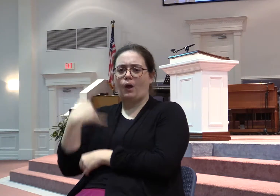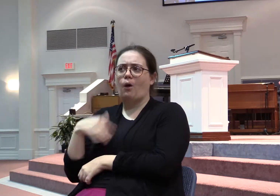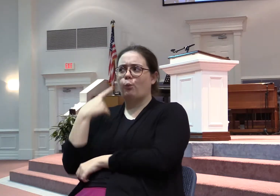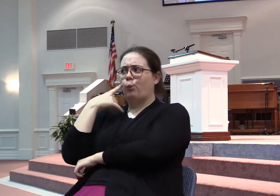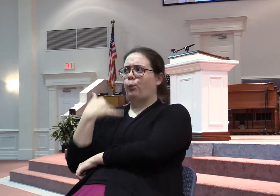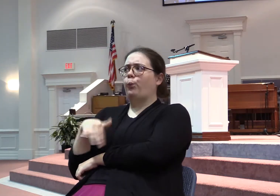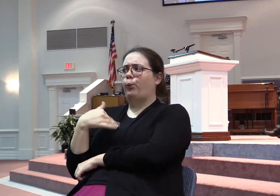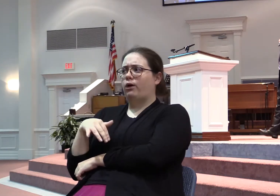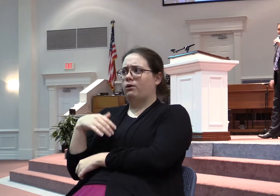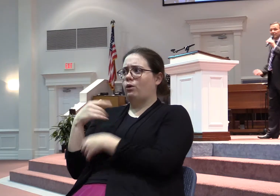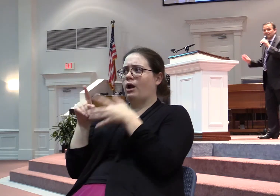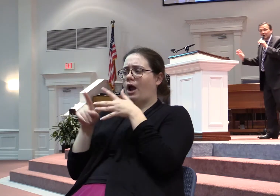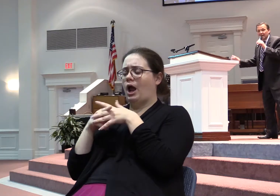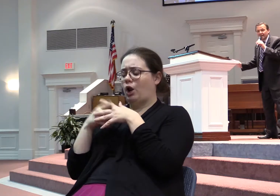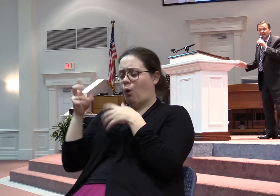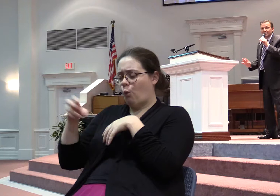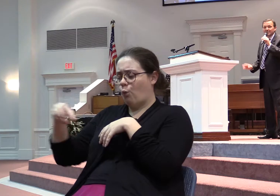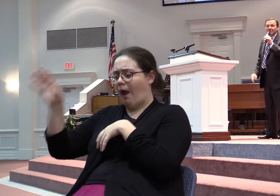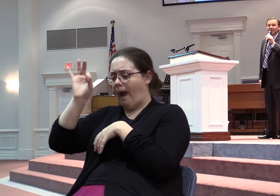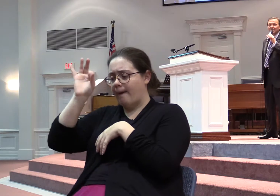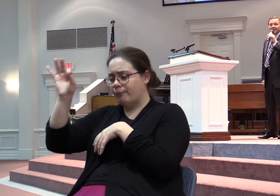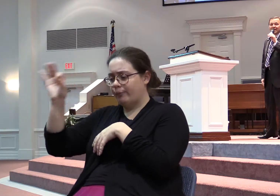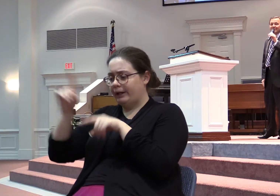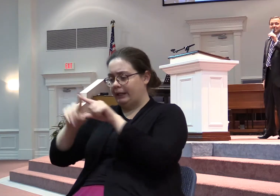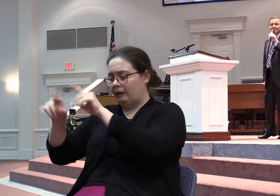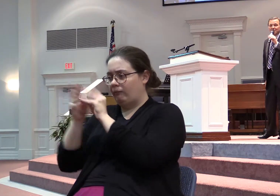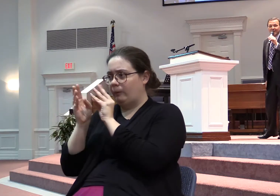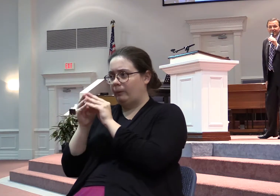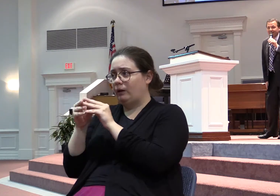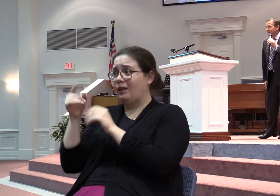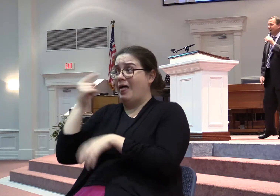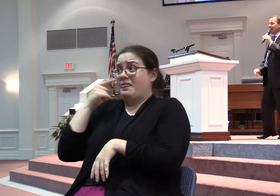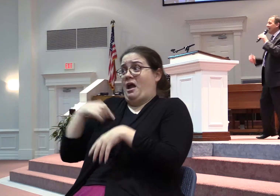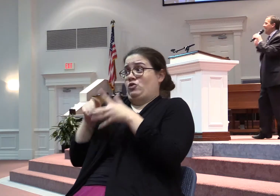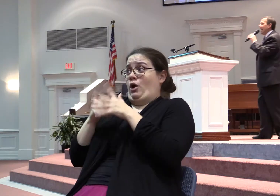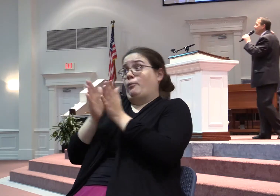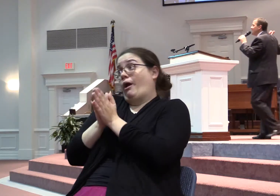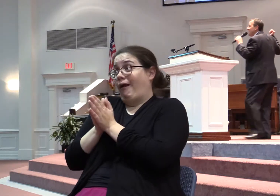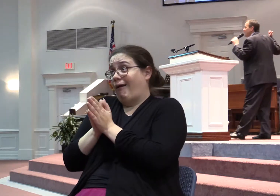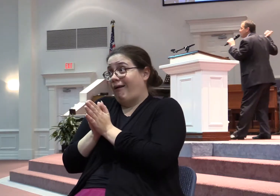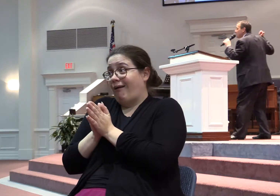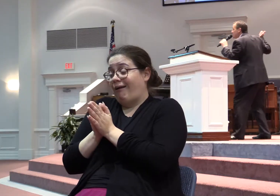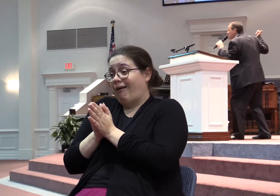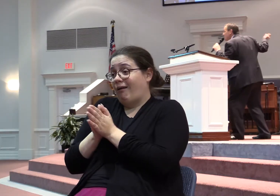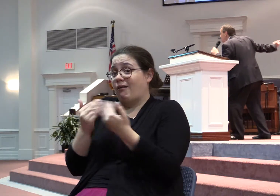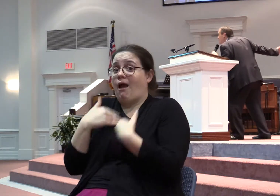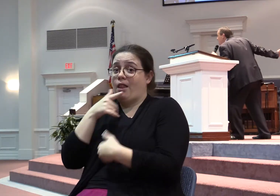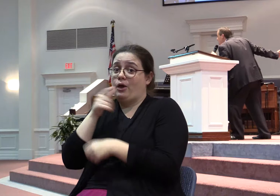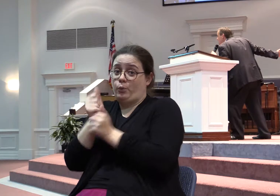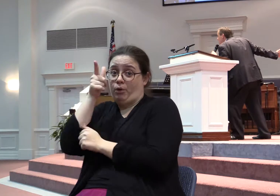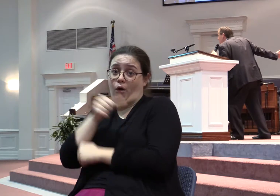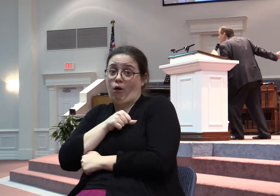When I start traveling out preaching a little rally here or something, they're going to think I've started praying. I just had lunch with the bishop.